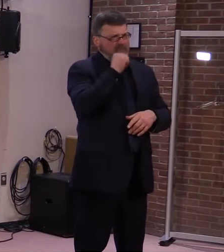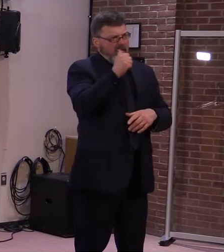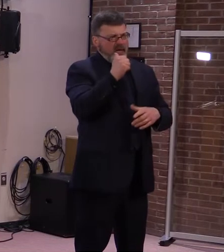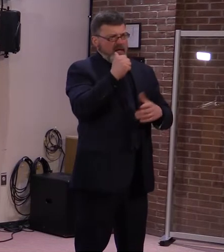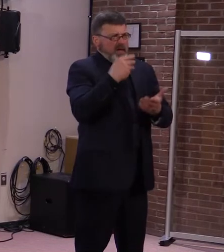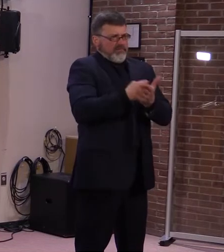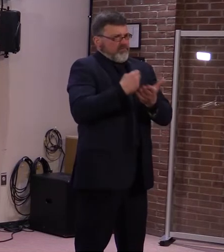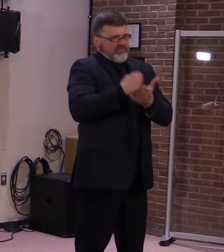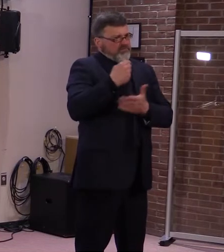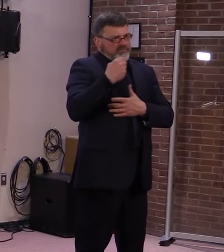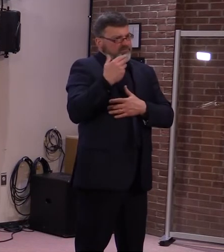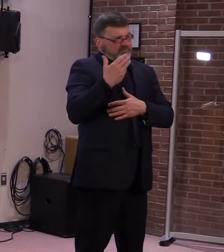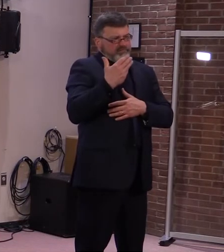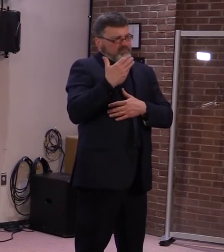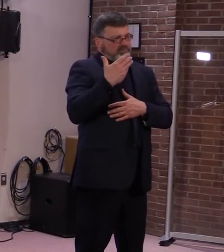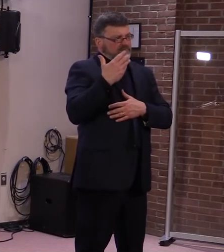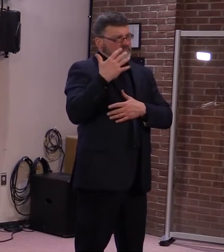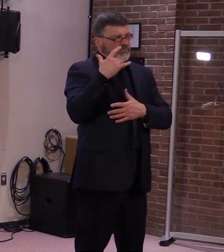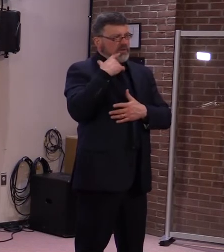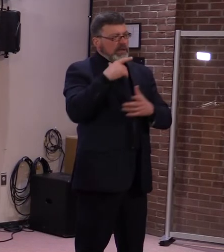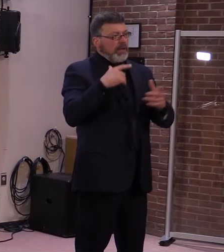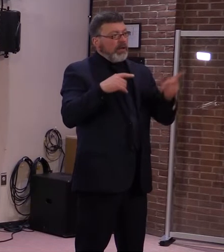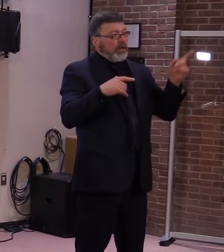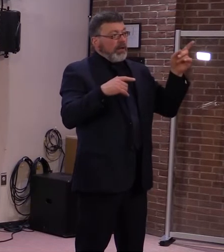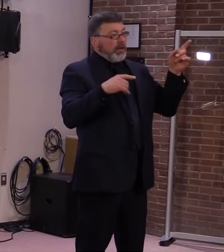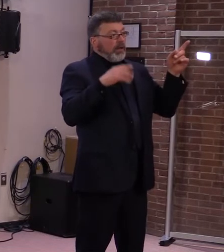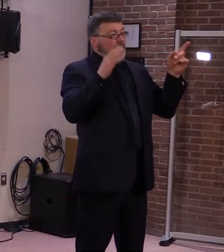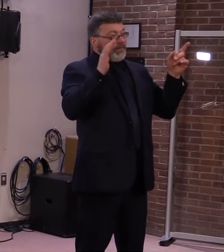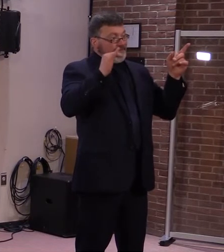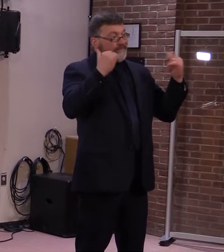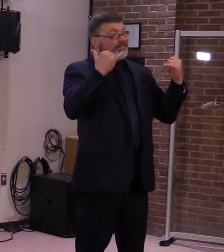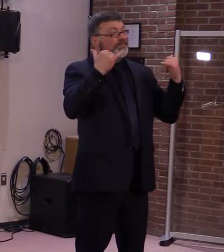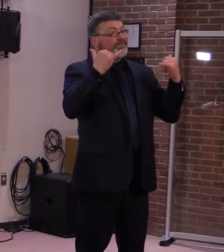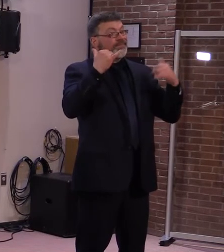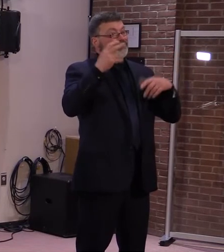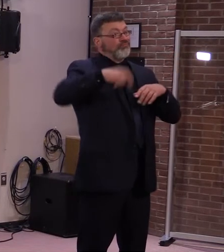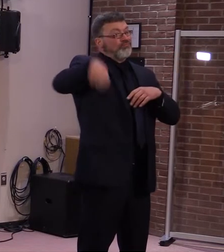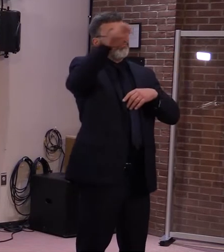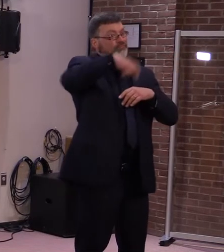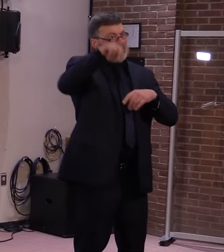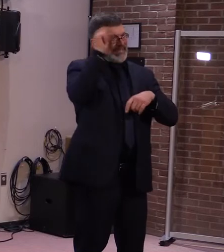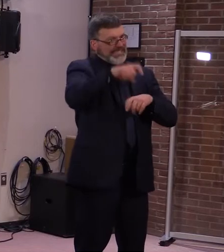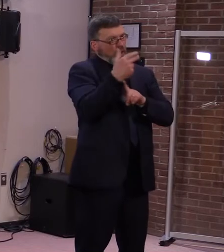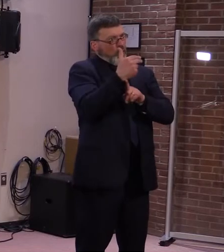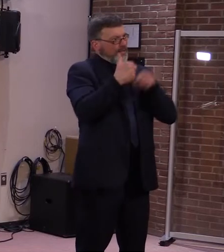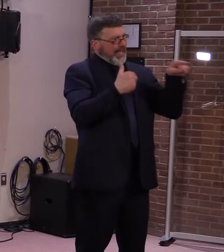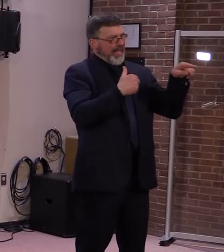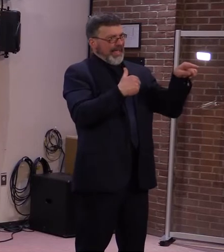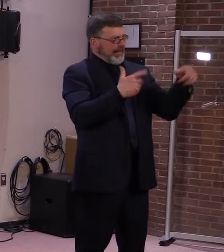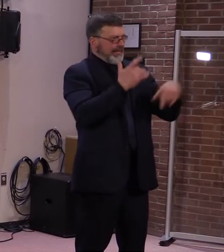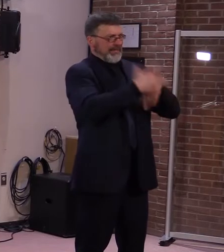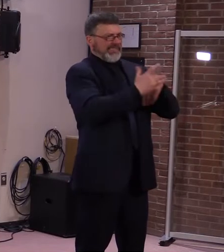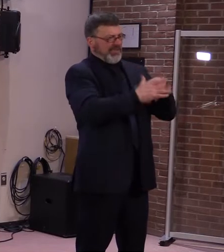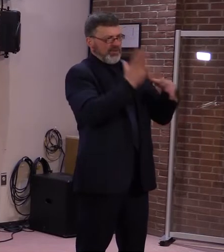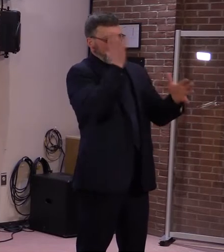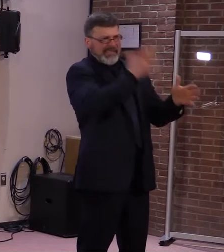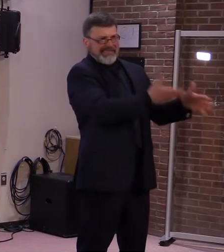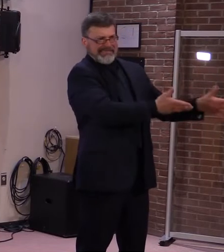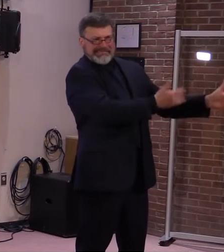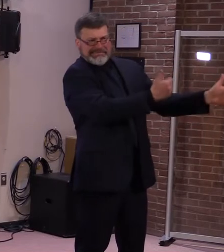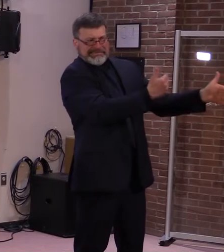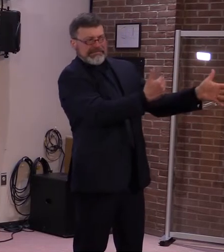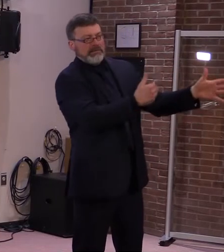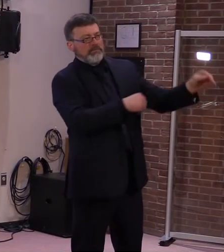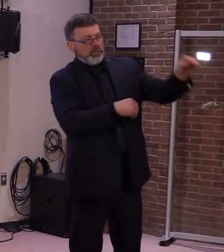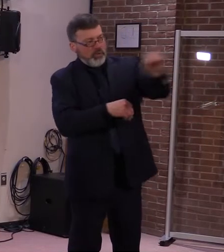of hotel rooms that are available will decline. And it's just also not financially or programmatically